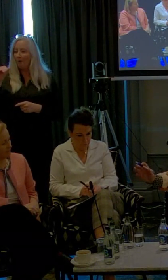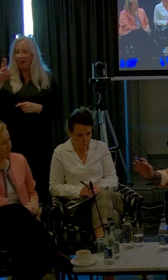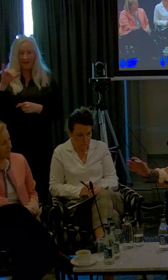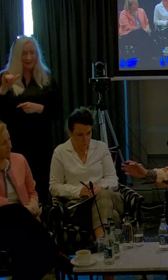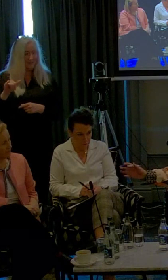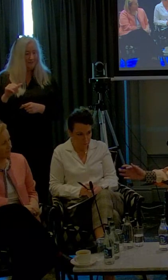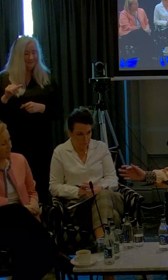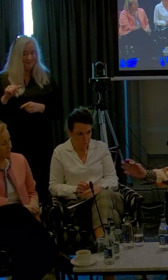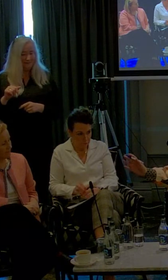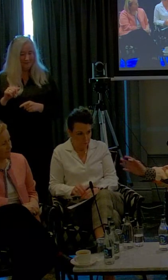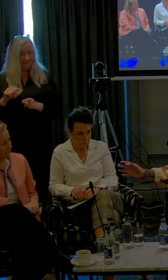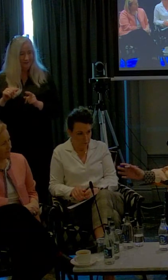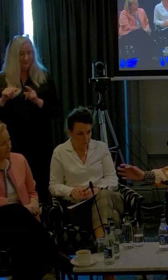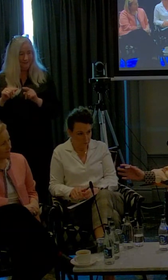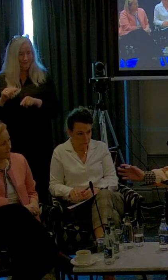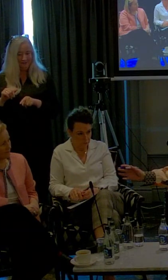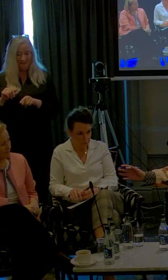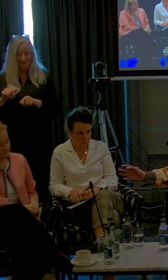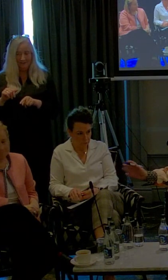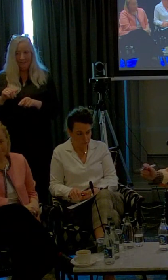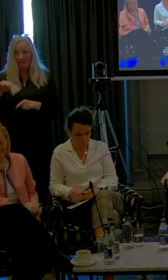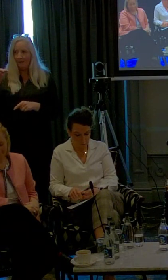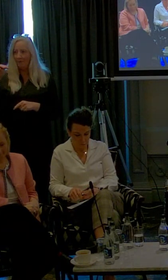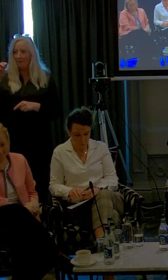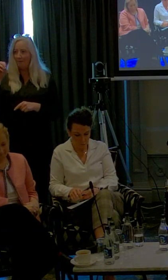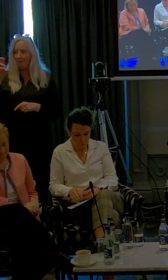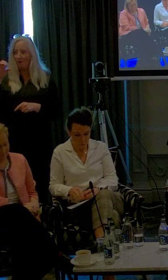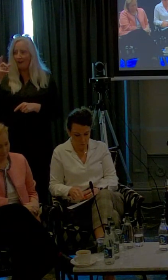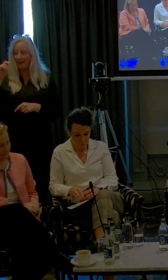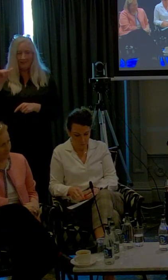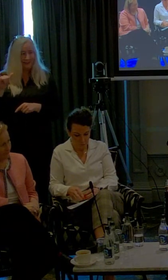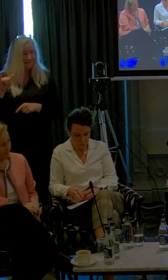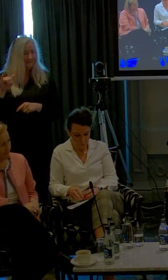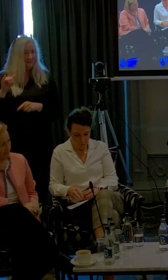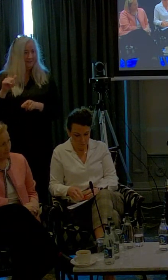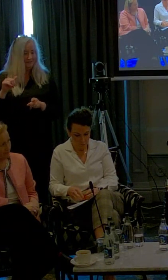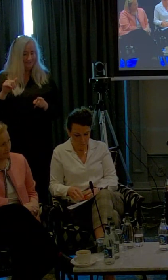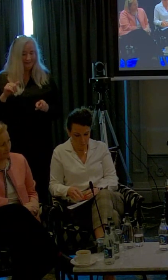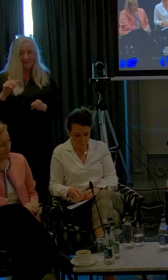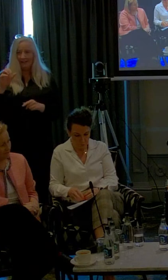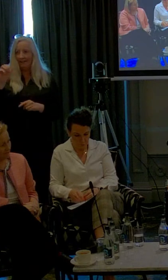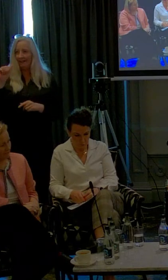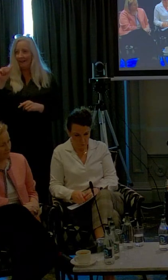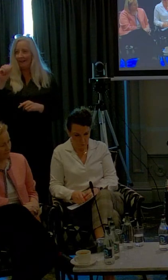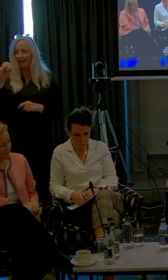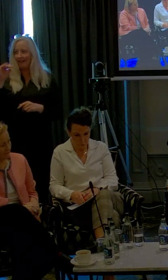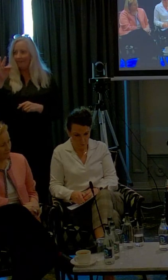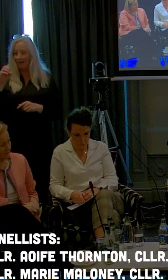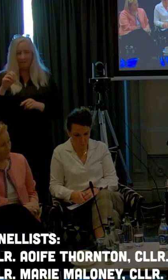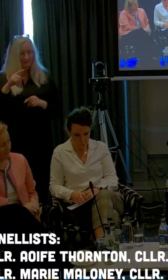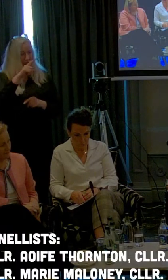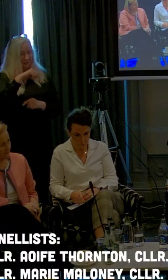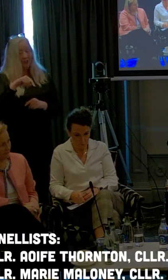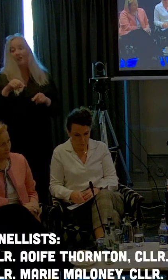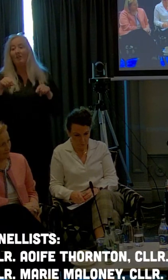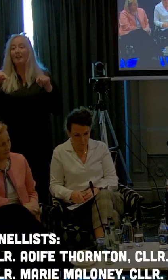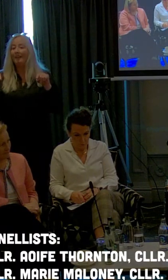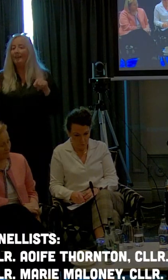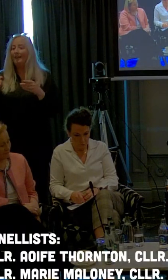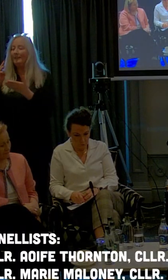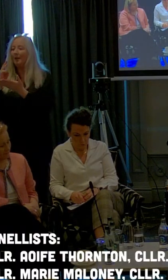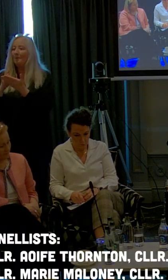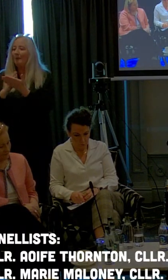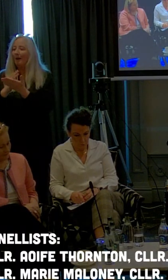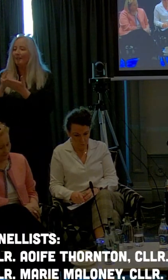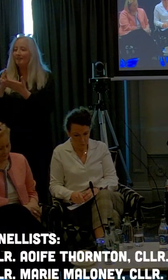right, joined by Councillor Norma Moriarty and Councillor Aoife Thornton. So really, this part of this